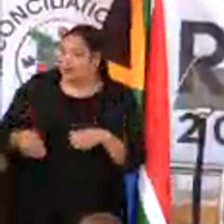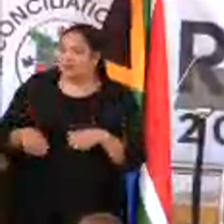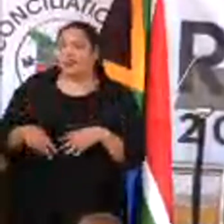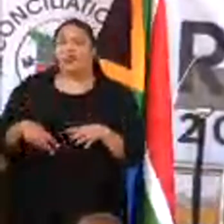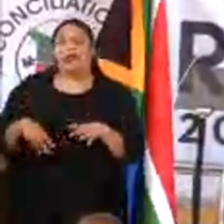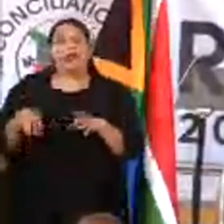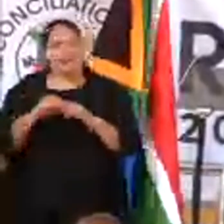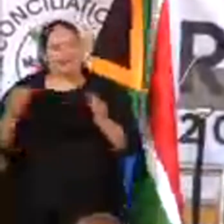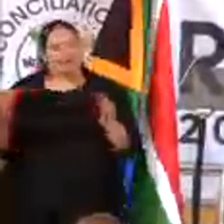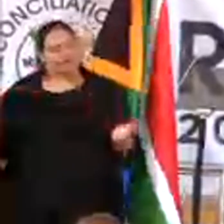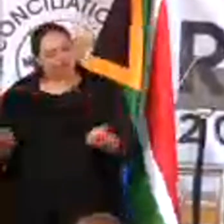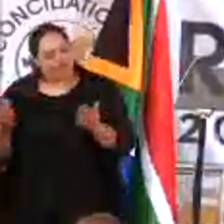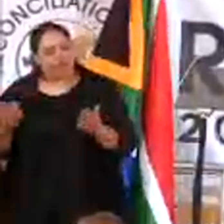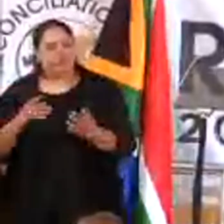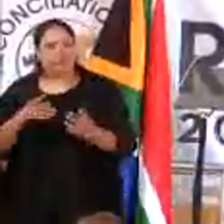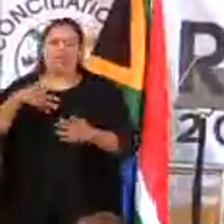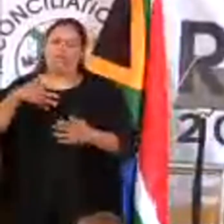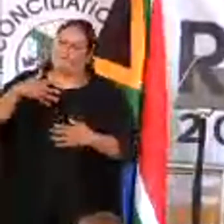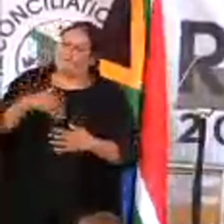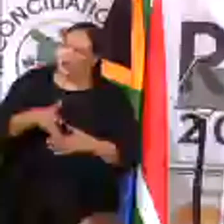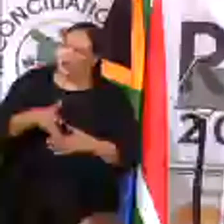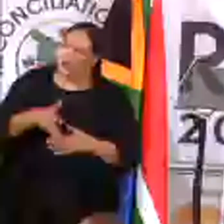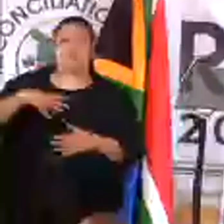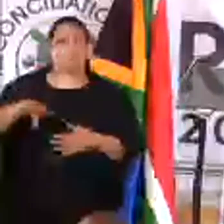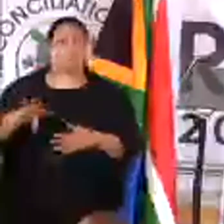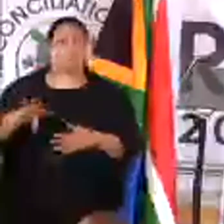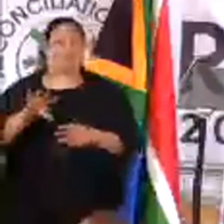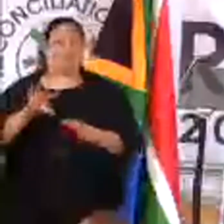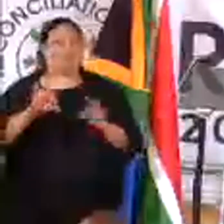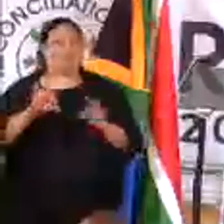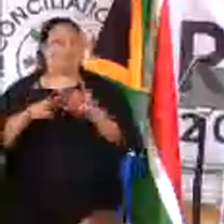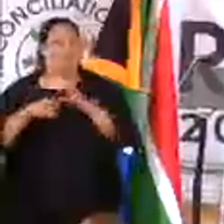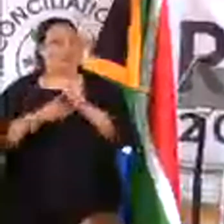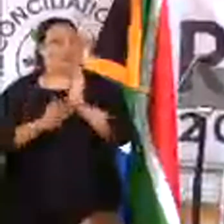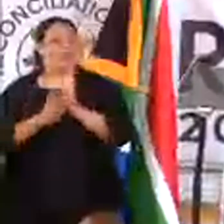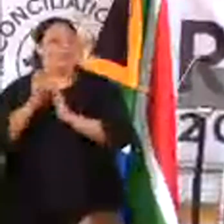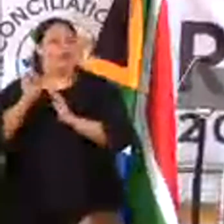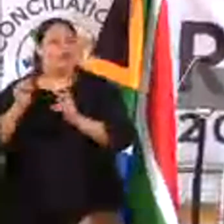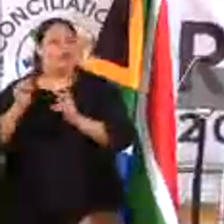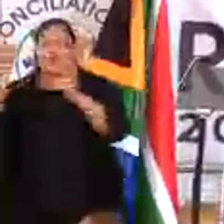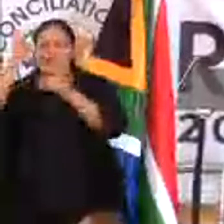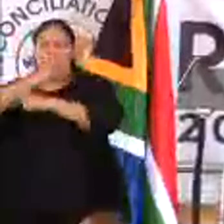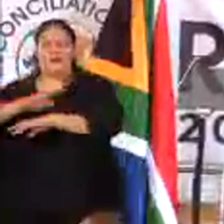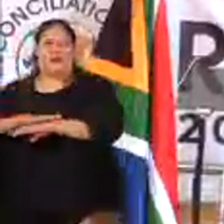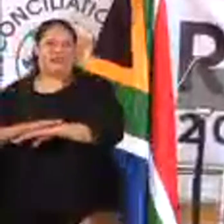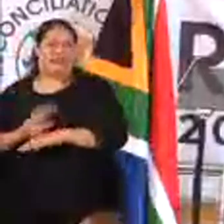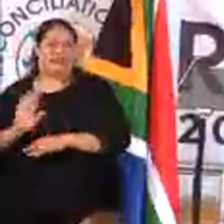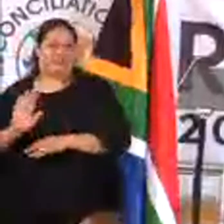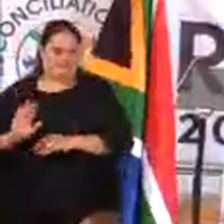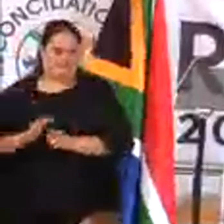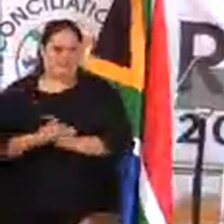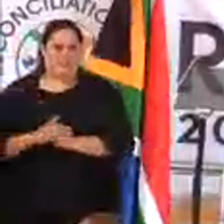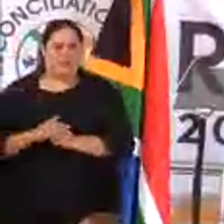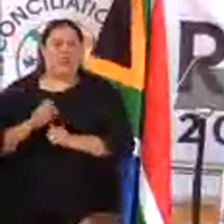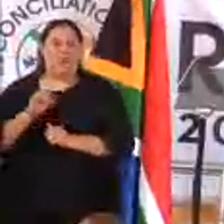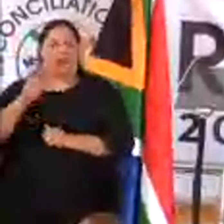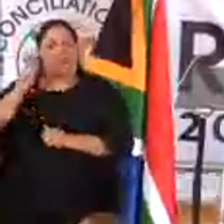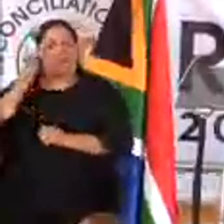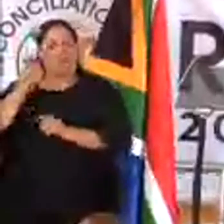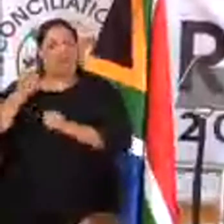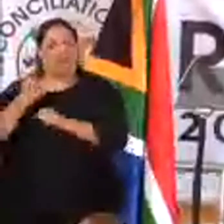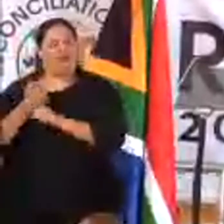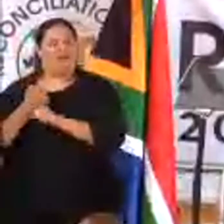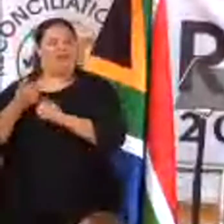with the courage and determination displayed during the darkest day of the struggle